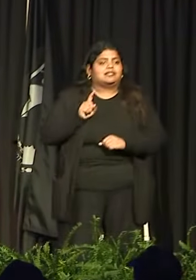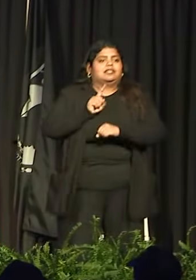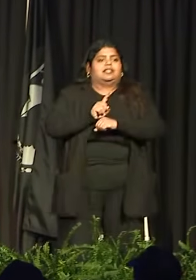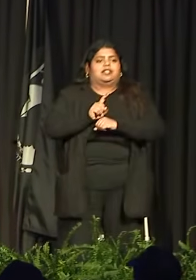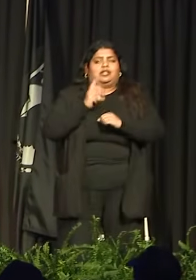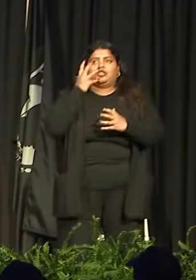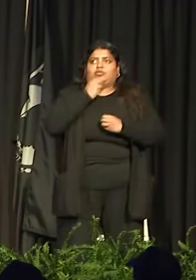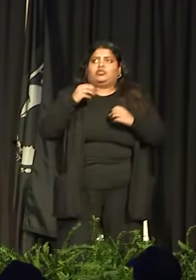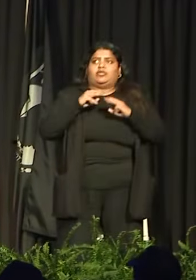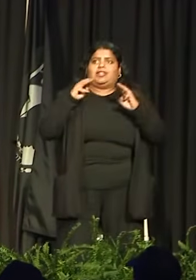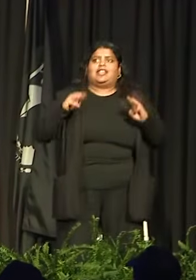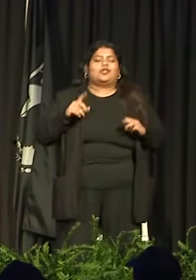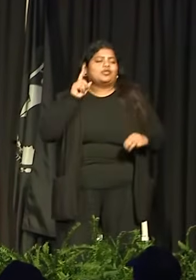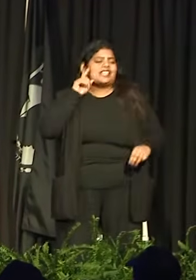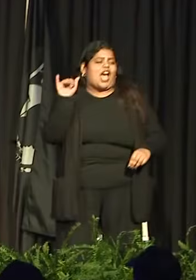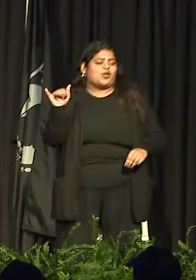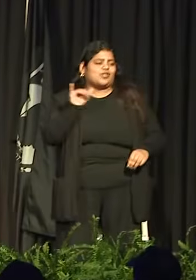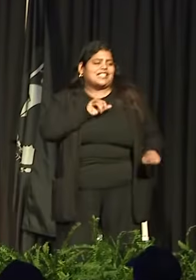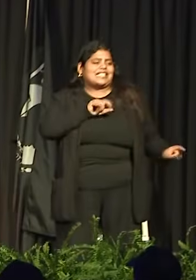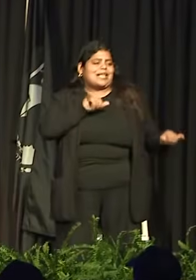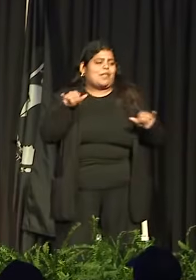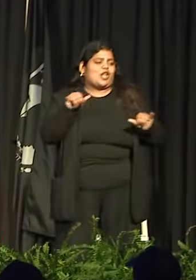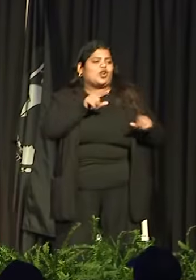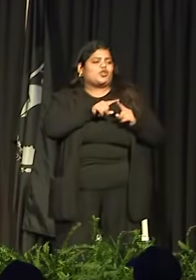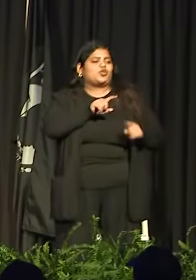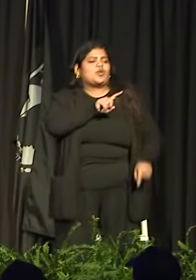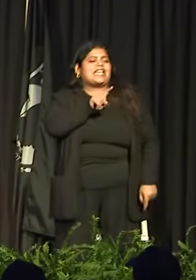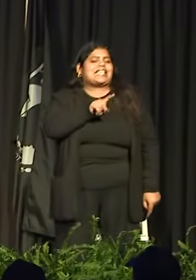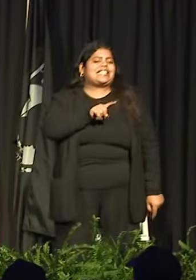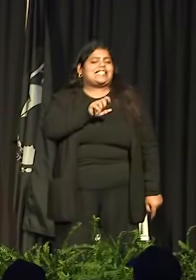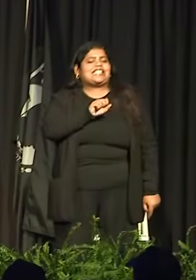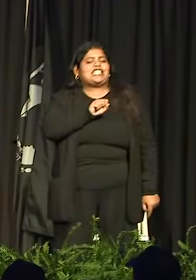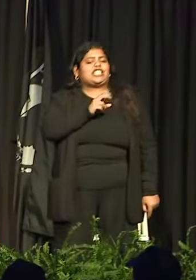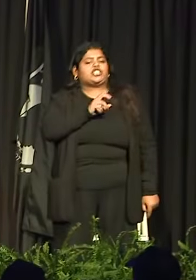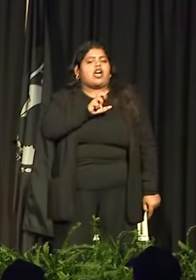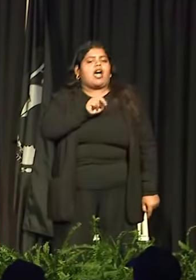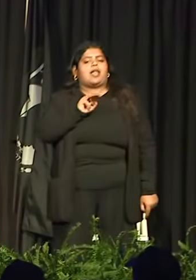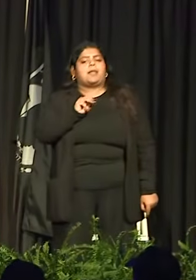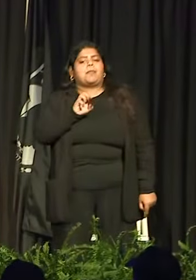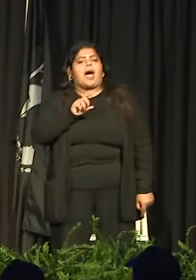be someone whose name sounds very similar to Zishan Bhagawati.